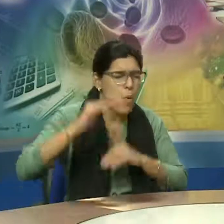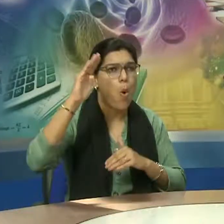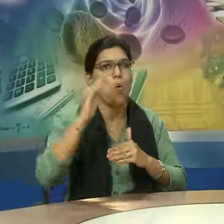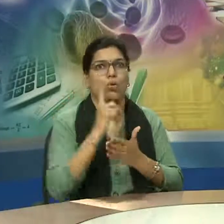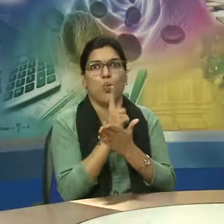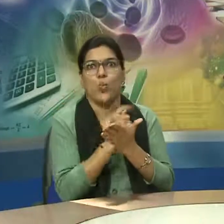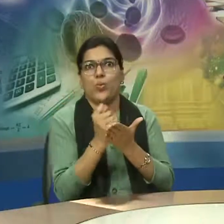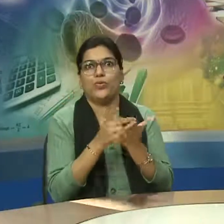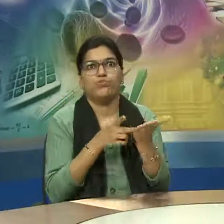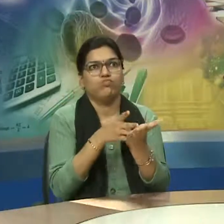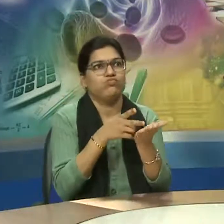honesty